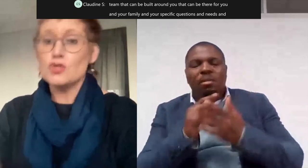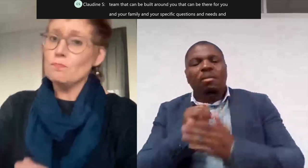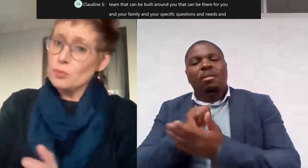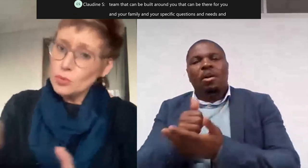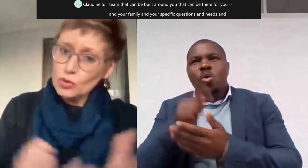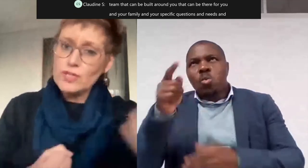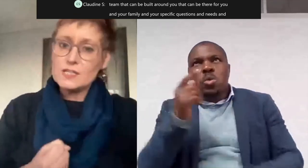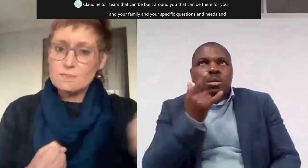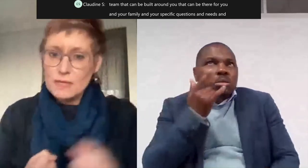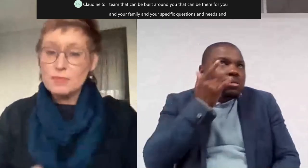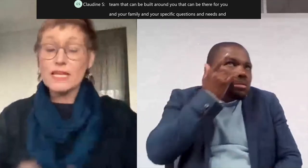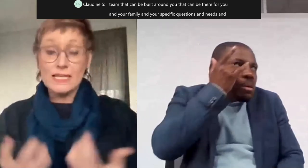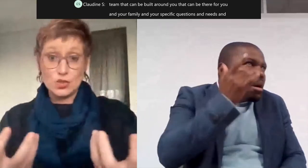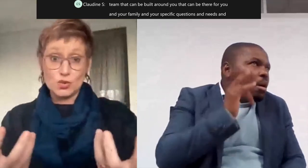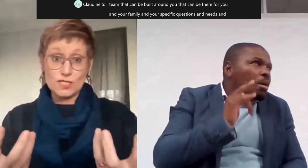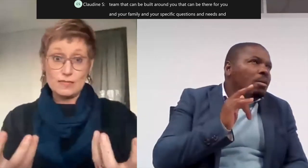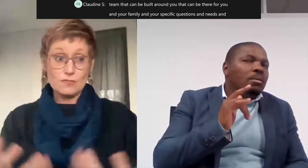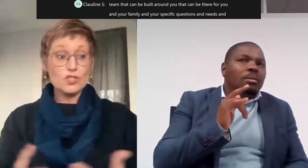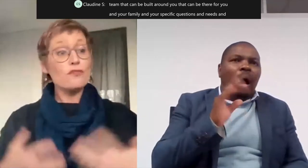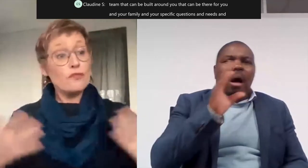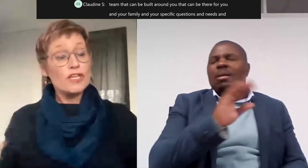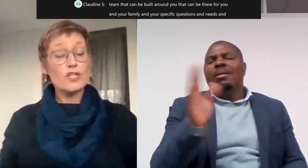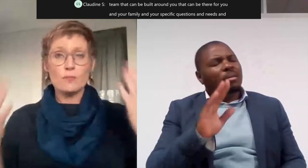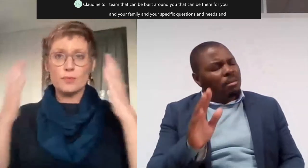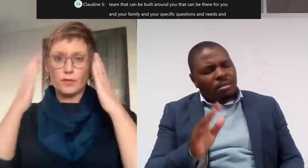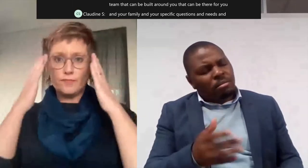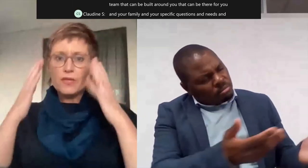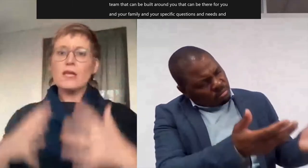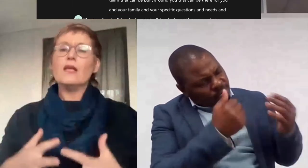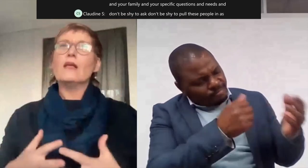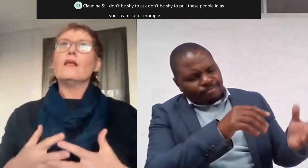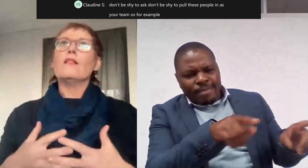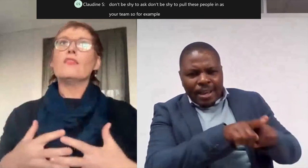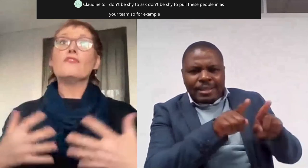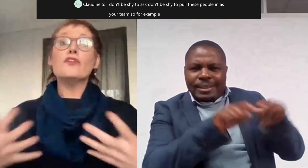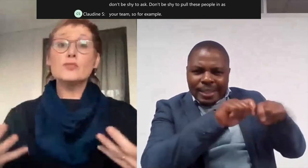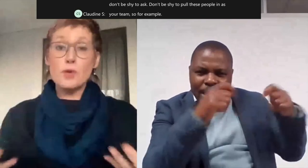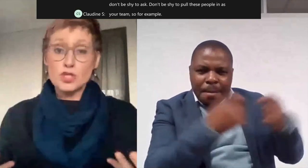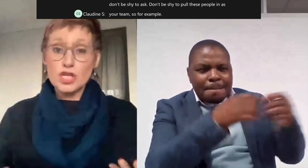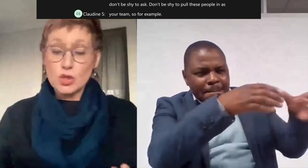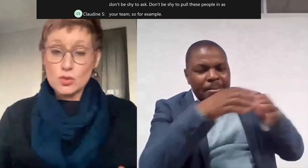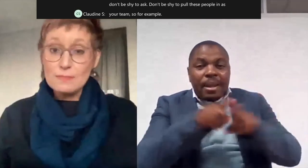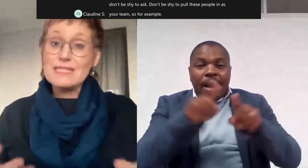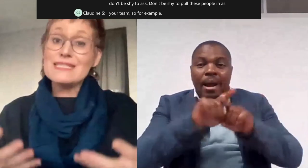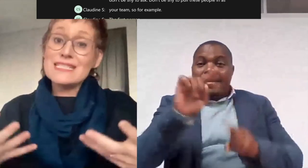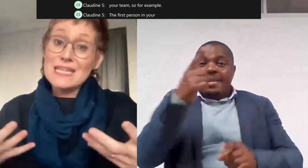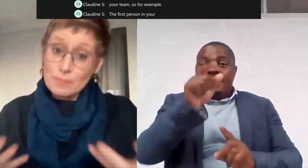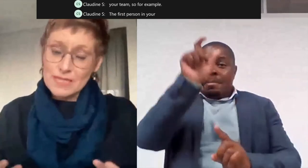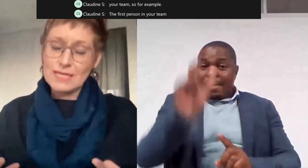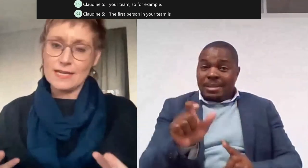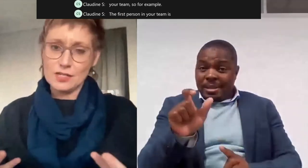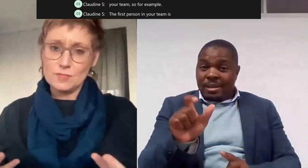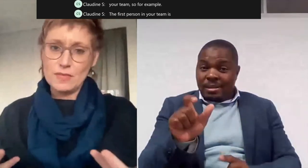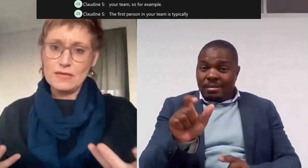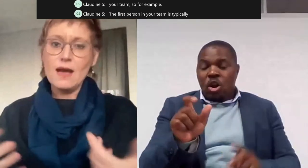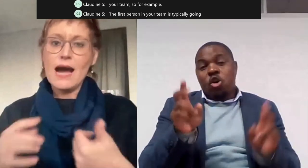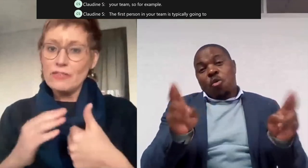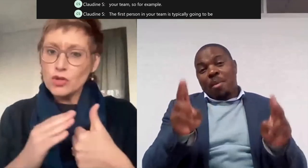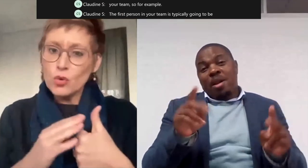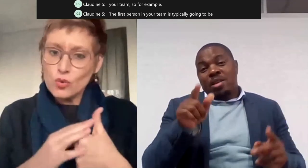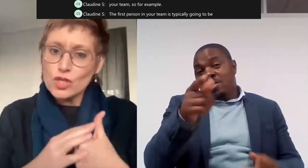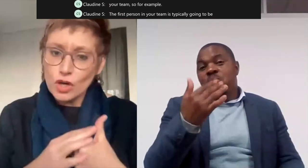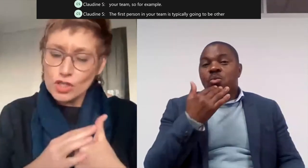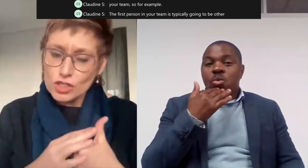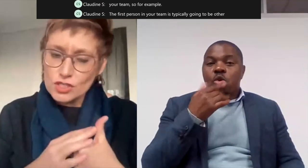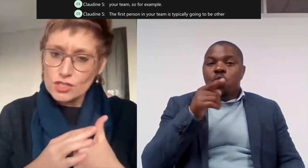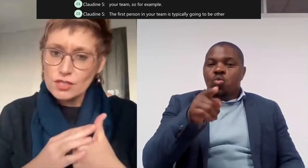be shy to pull these people in as your team. So, for example, the first person in your team is typically going to be